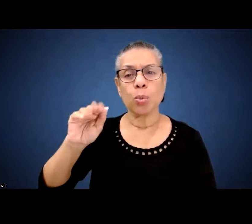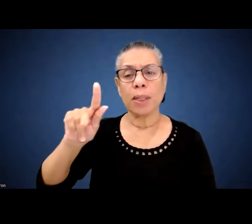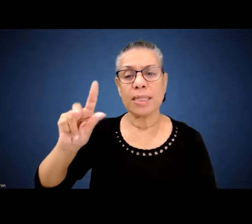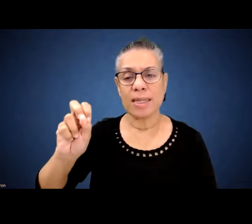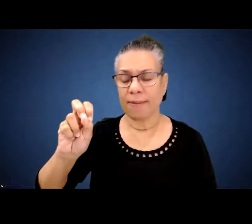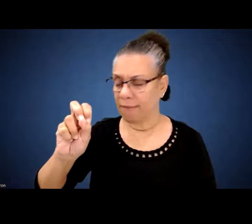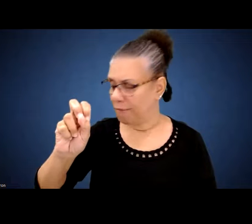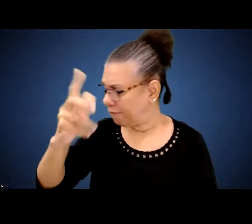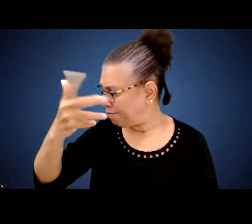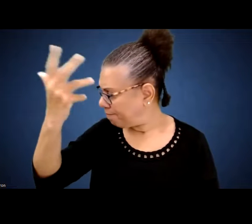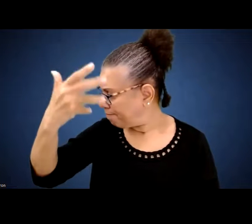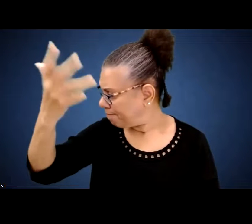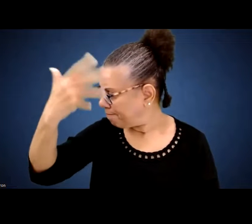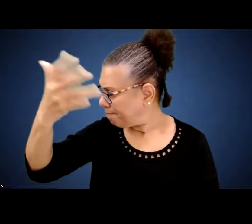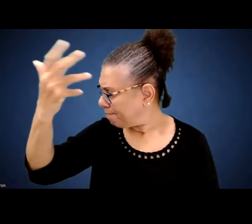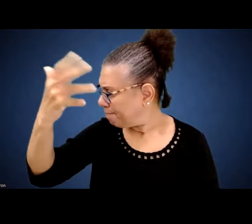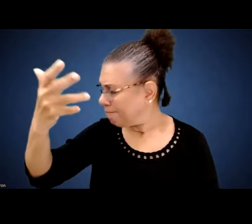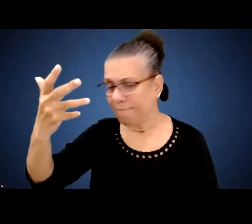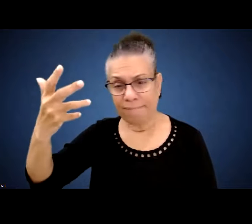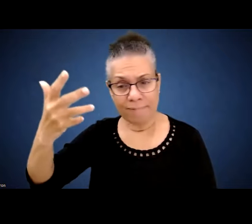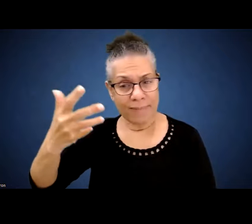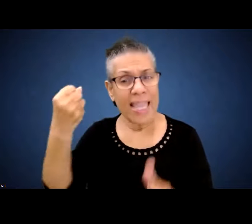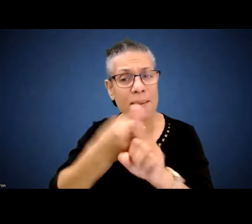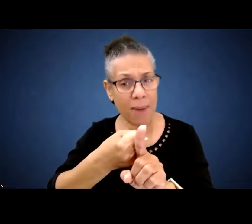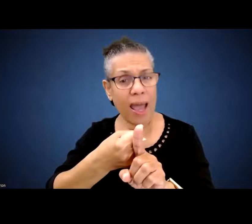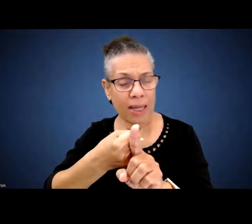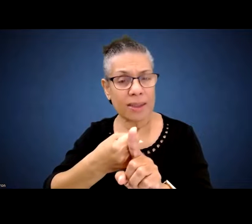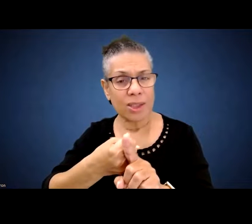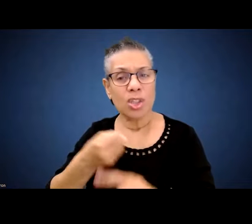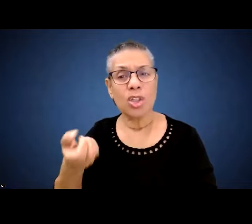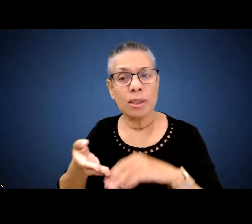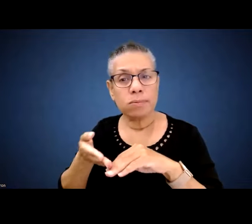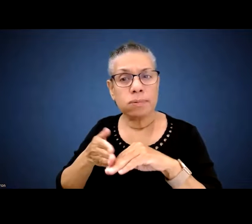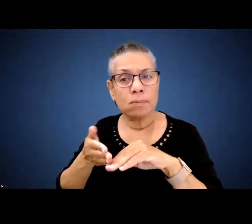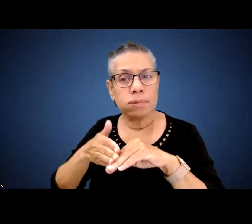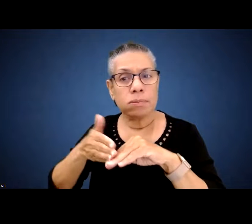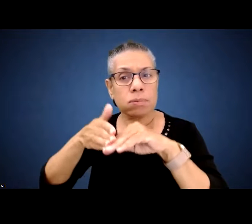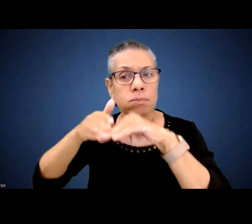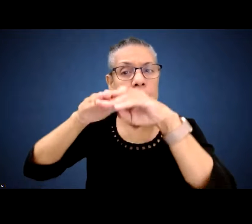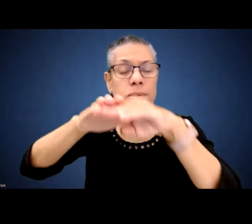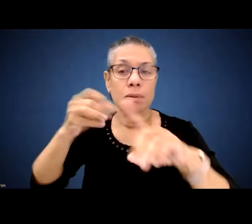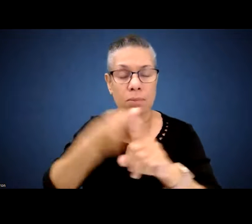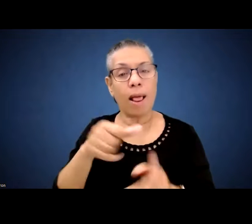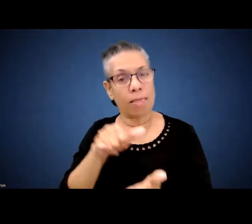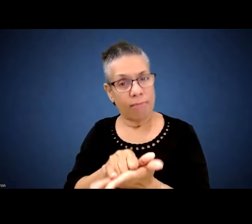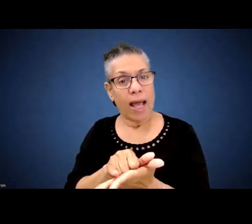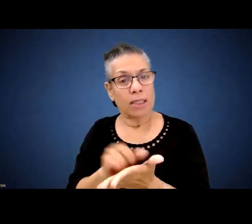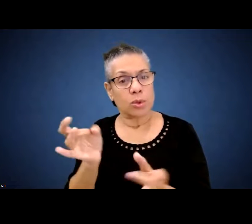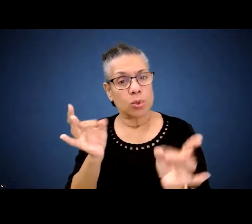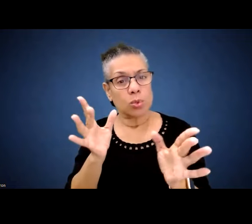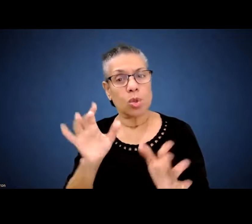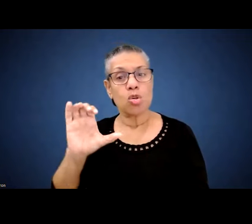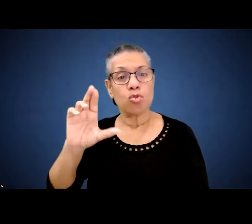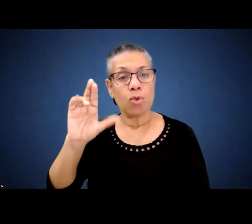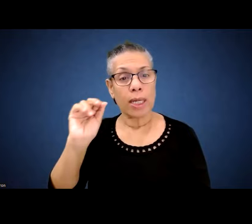what's the term? Cumulative impact. Yeah, cumulative impact, I think is really critical.